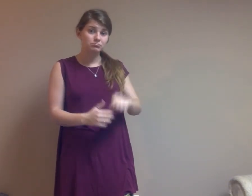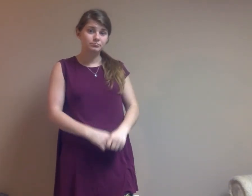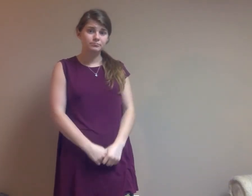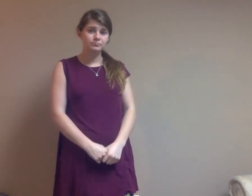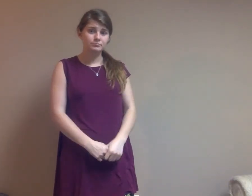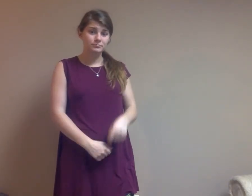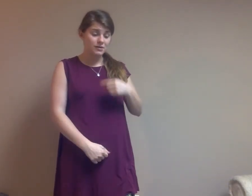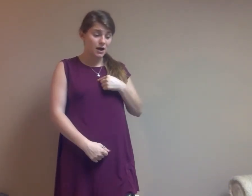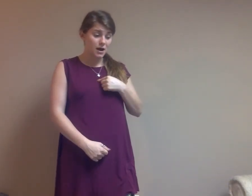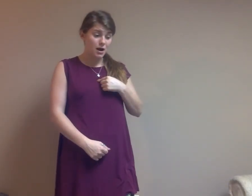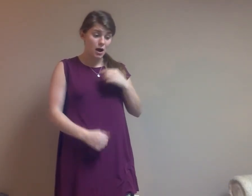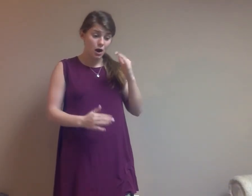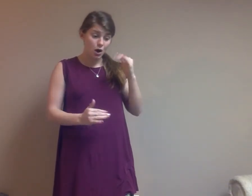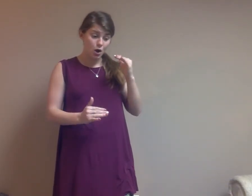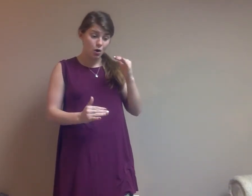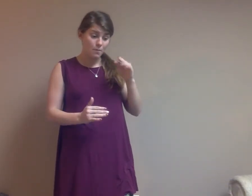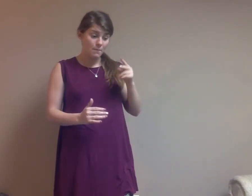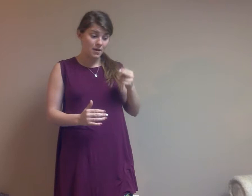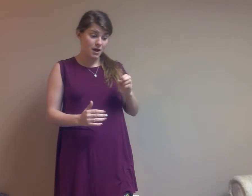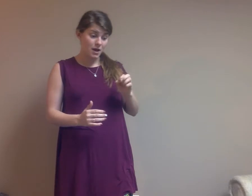Debating at the moment whether or not to send him as a day boy or a boarder, but